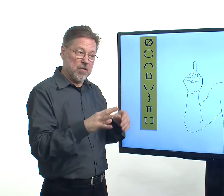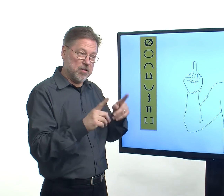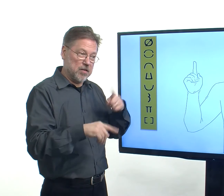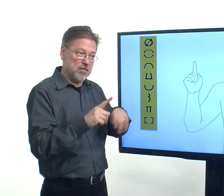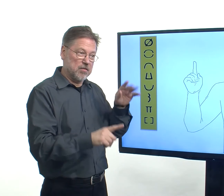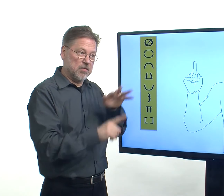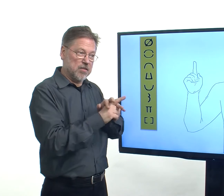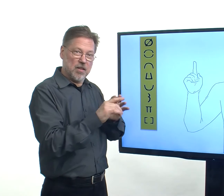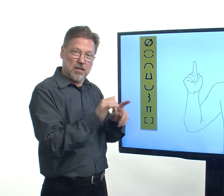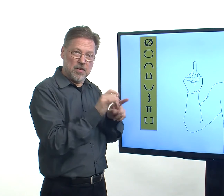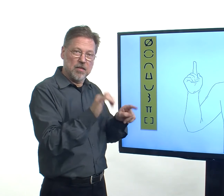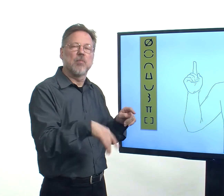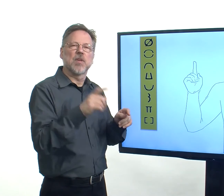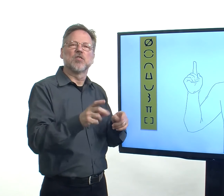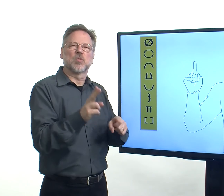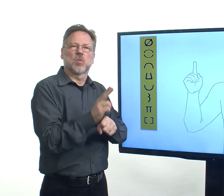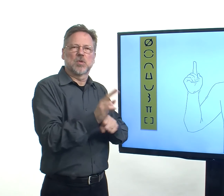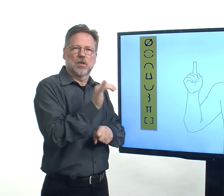in the book, this symbol is used.